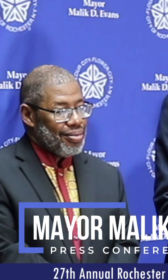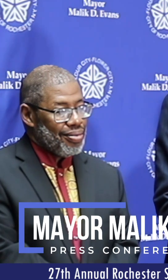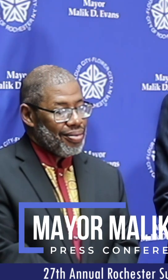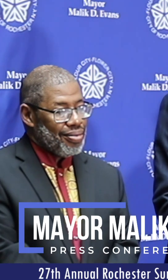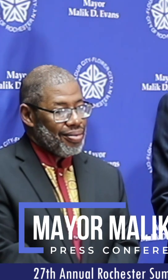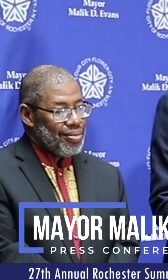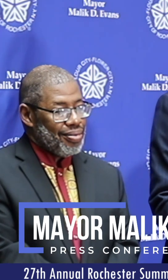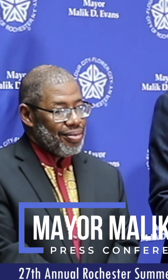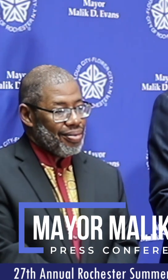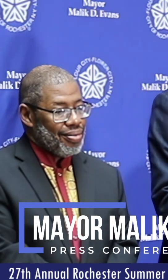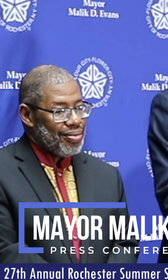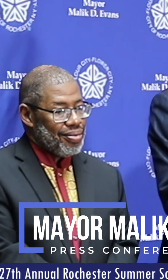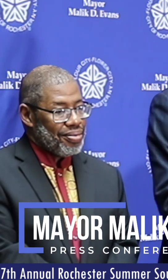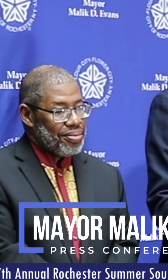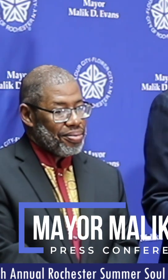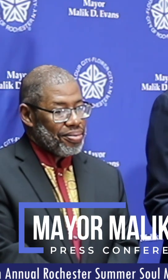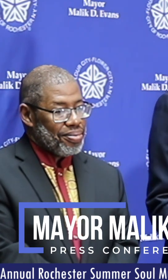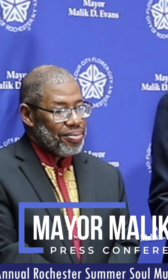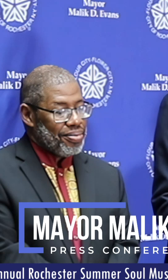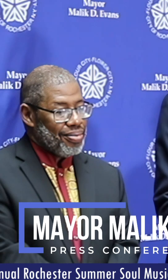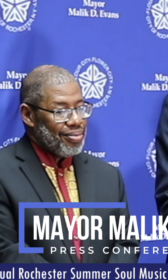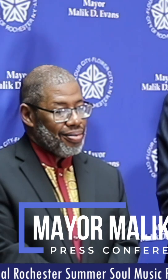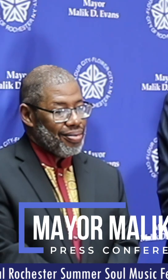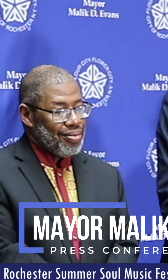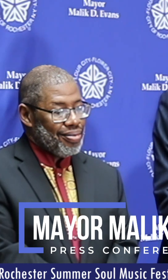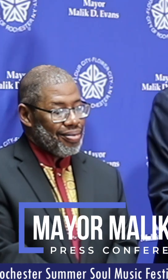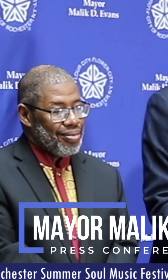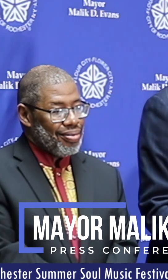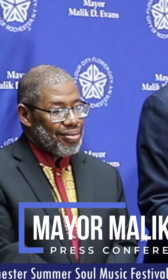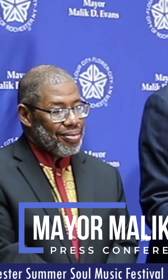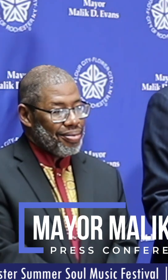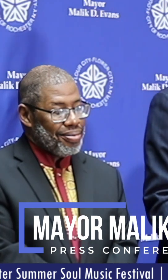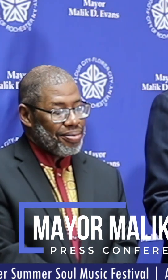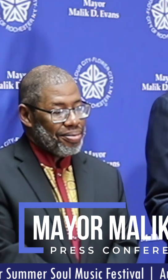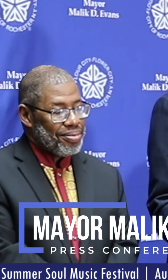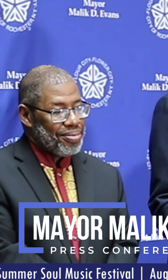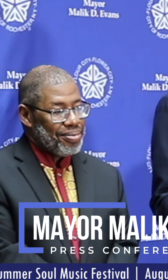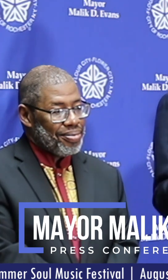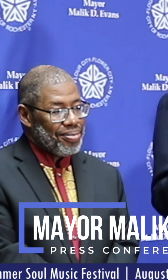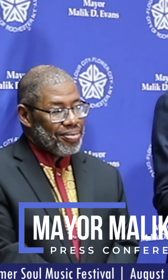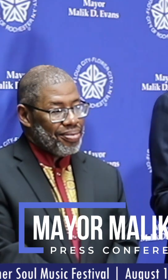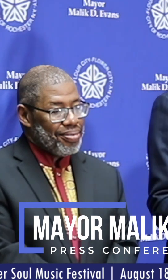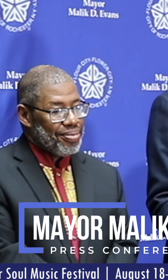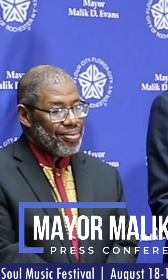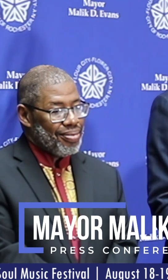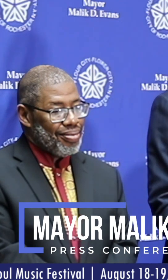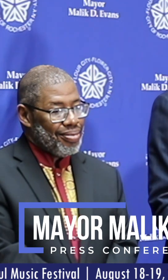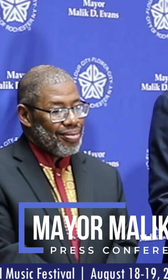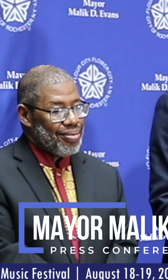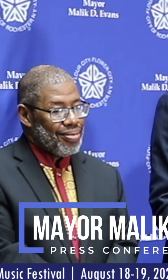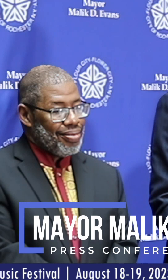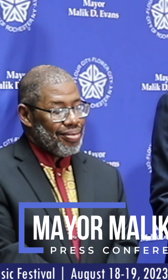I wanna thank Wegmans and Constellation Brands. Their partnership with the city of Rochester helps us bring this summer Soul Fest to the community